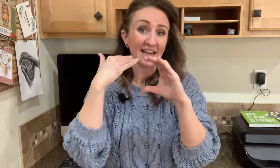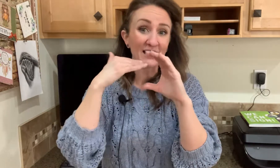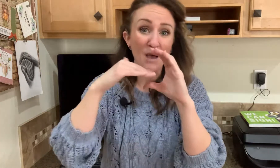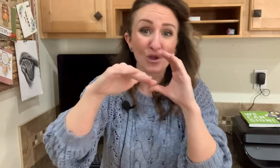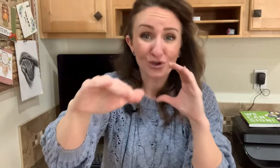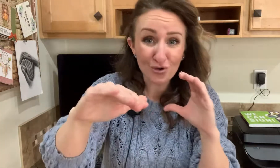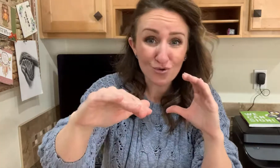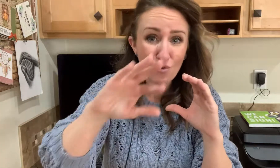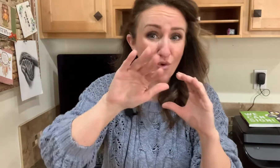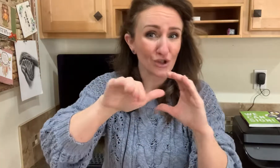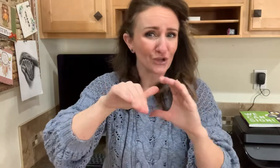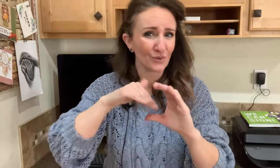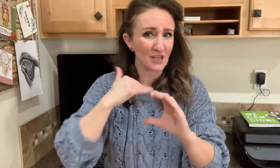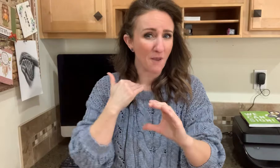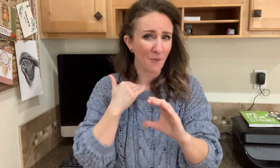email you or you email me.